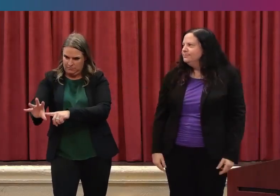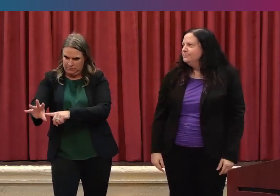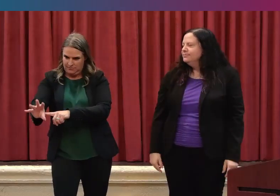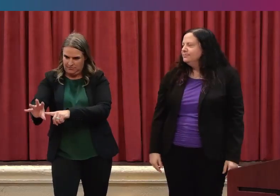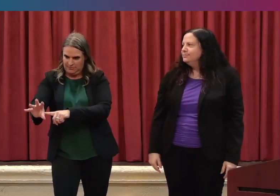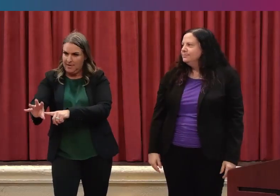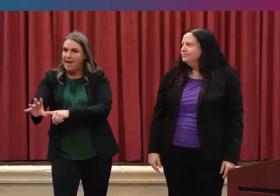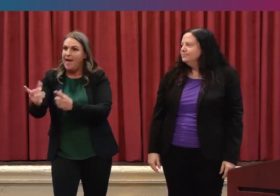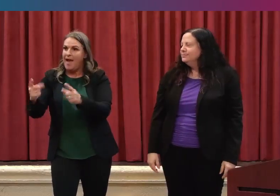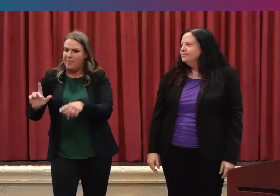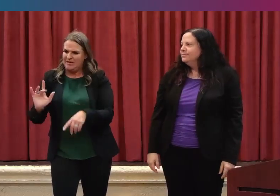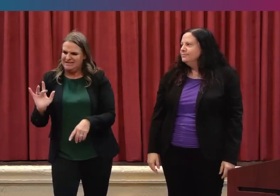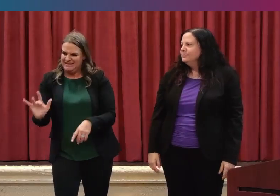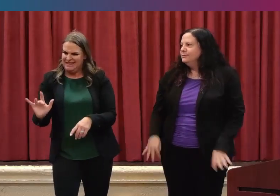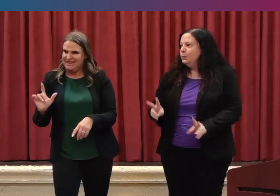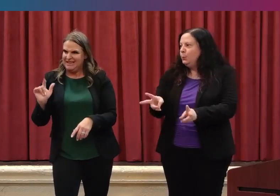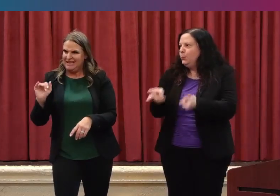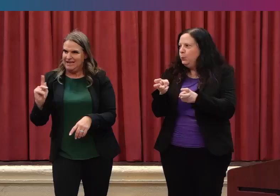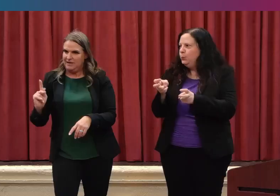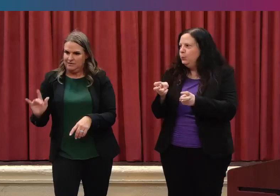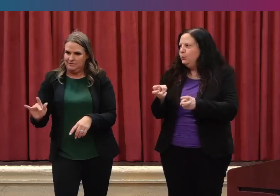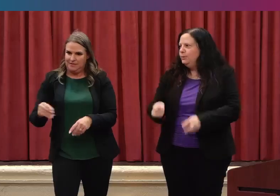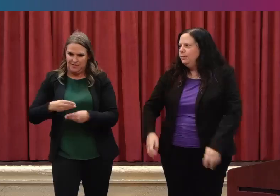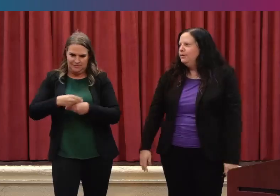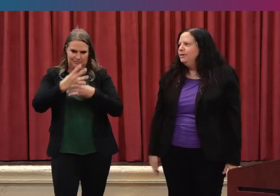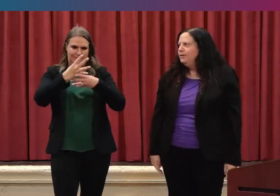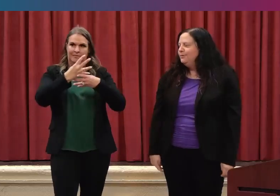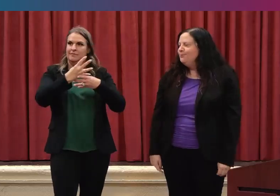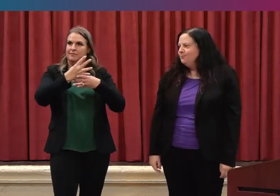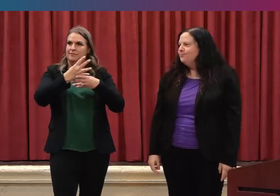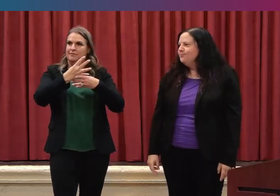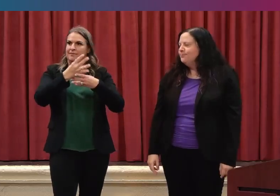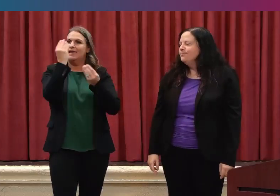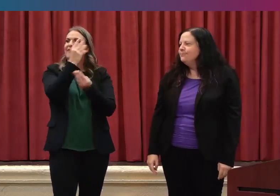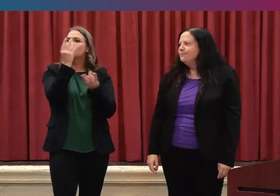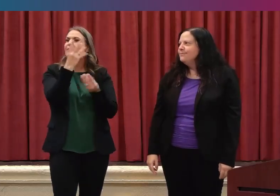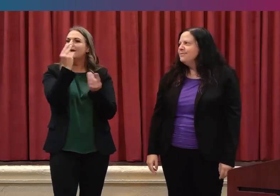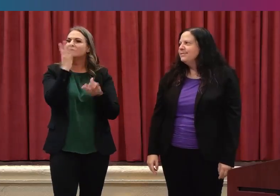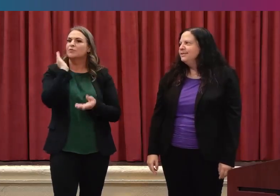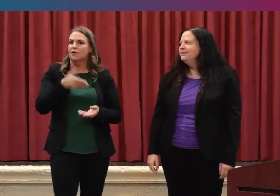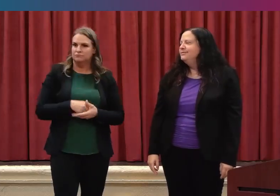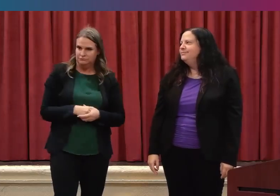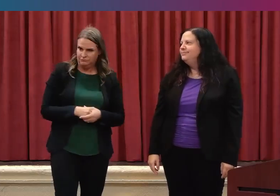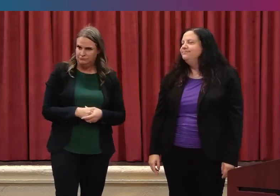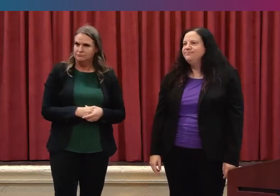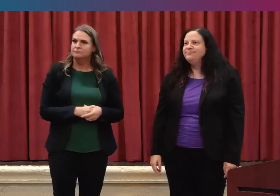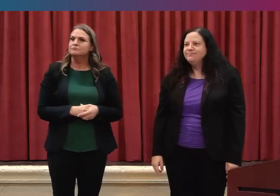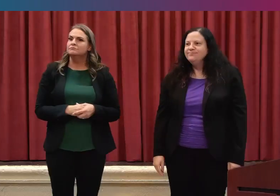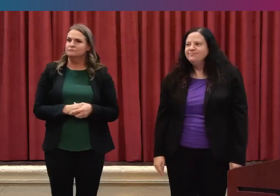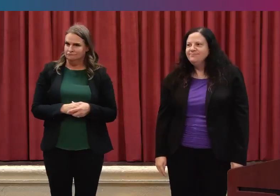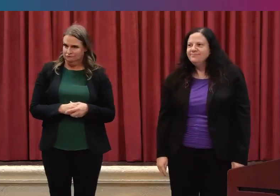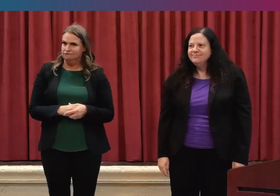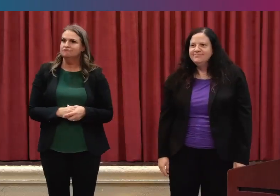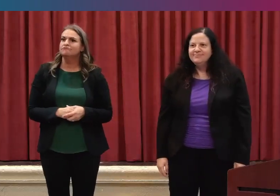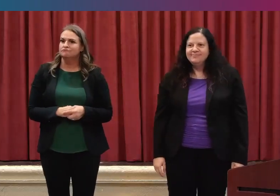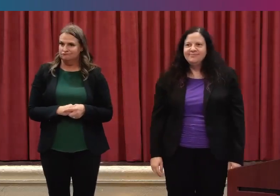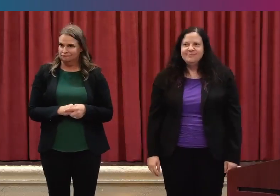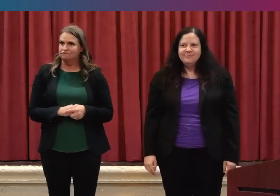your phone, and then there's a link that's going to show up. If you click that link, all the information will show up.